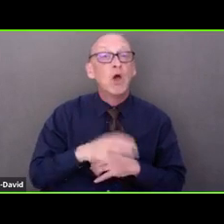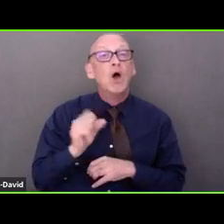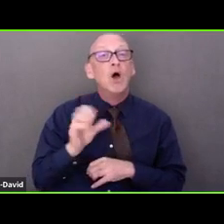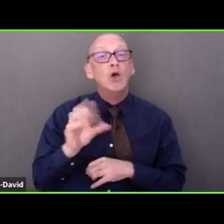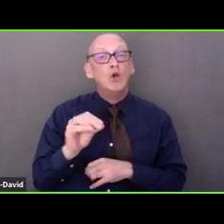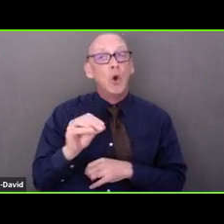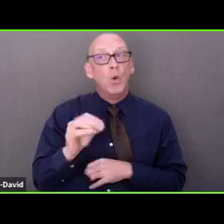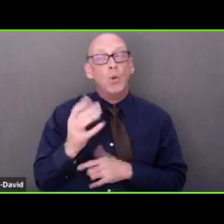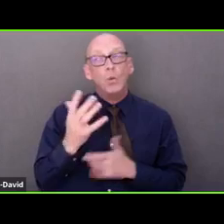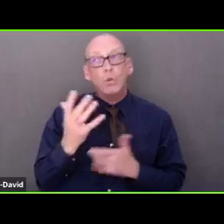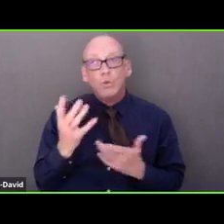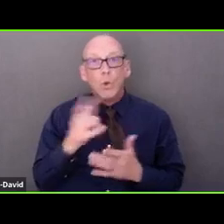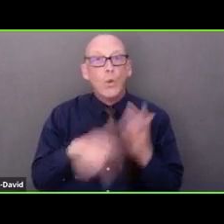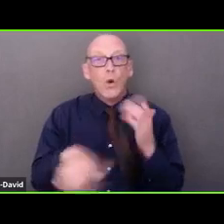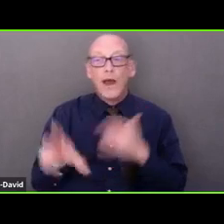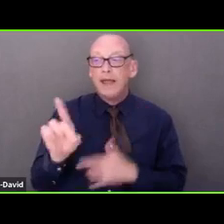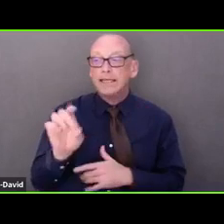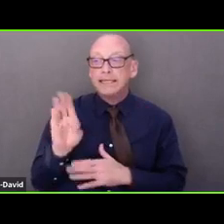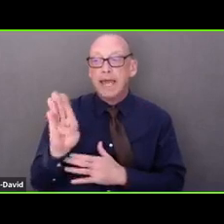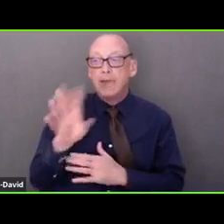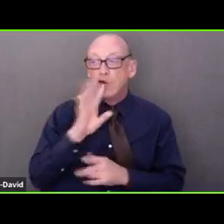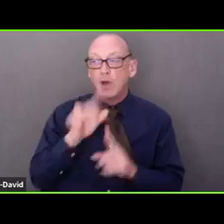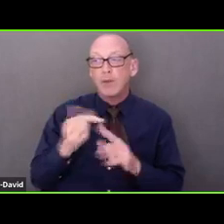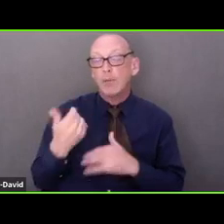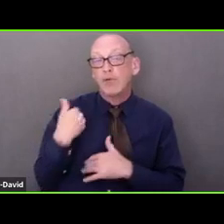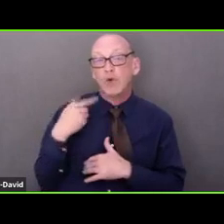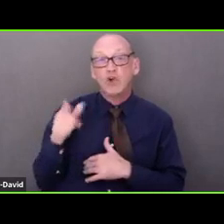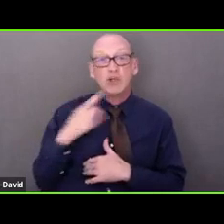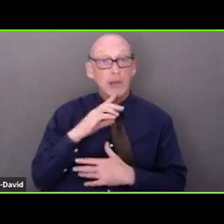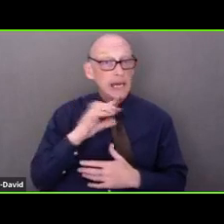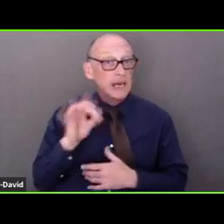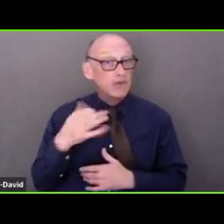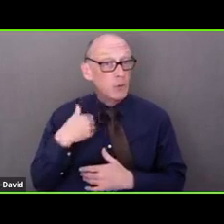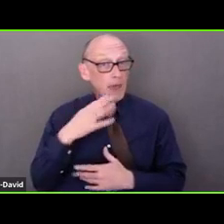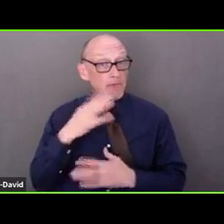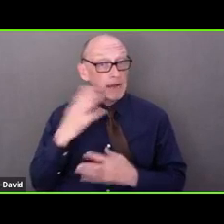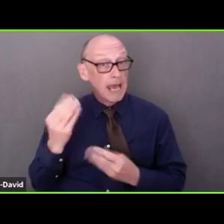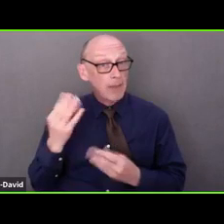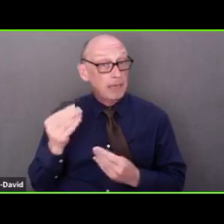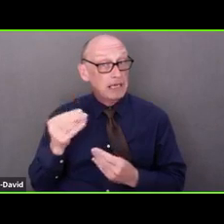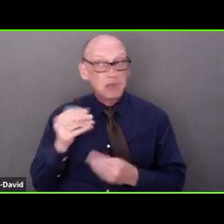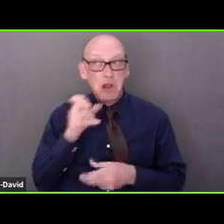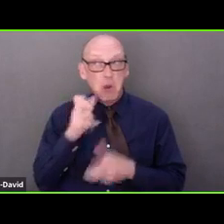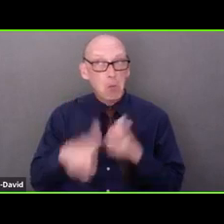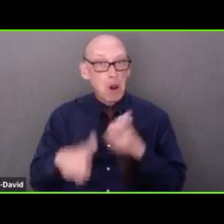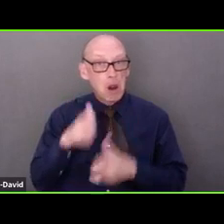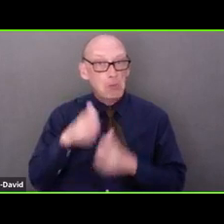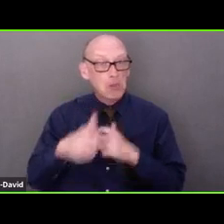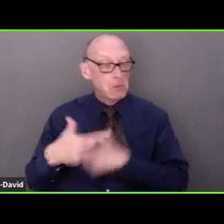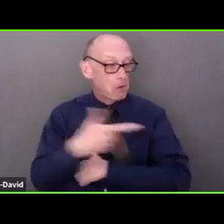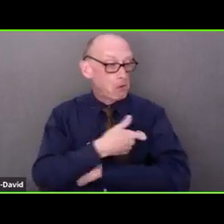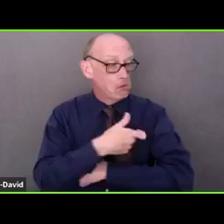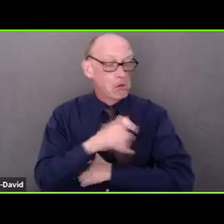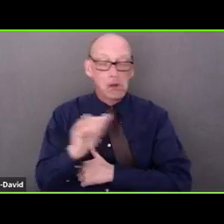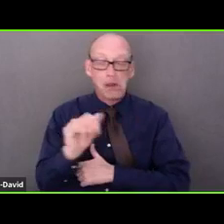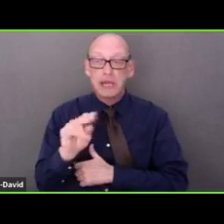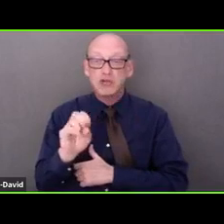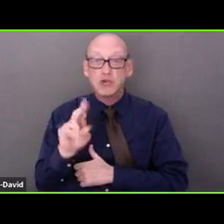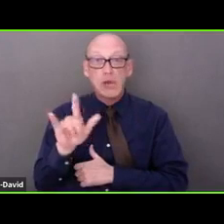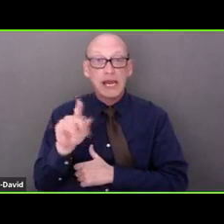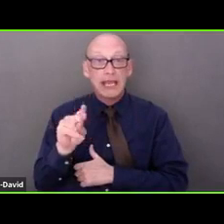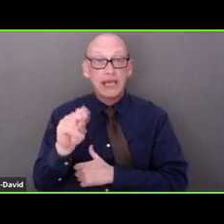matter, what Deb had talked about earlier. If you had diabetes, you wouldn't have any problem, doing insulin or going to see a specialist, right?